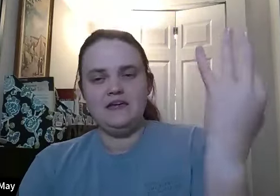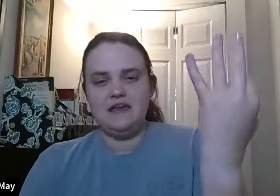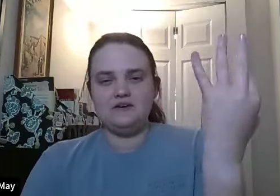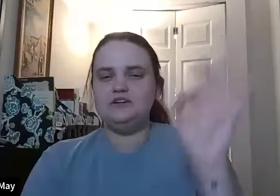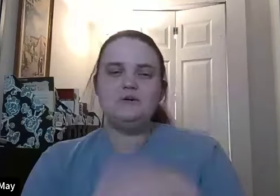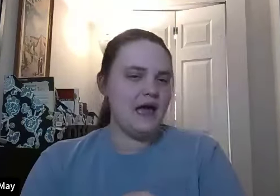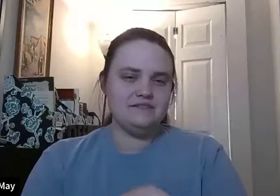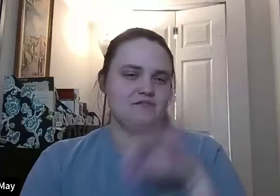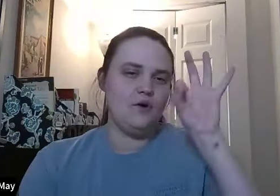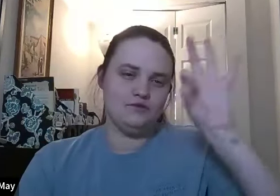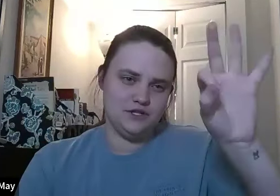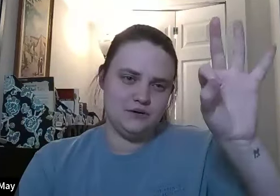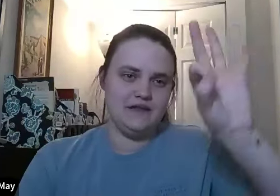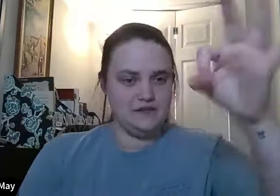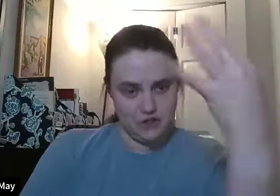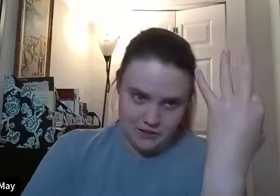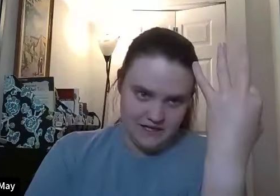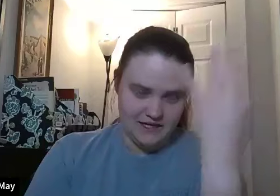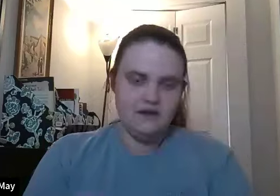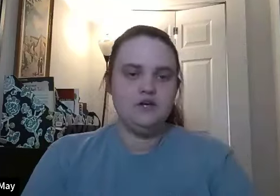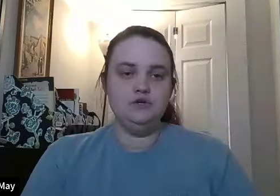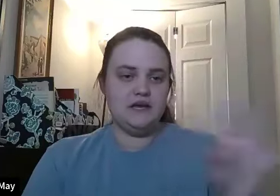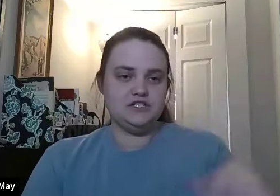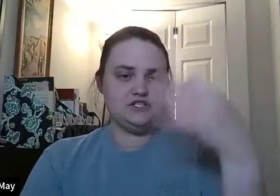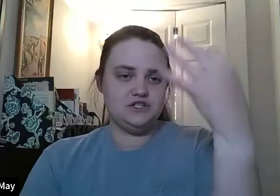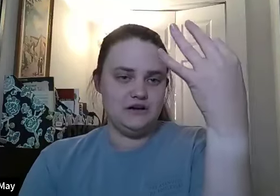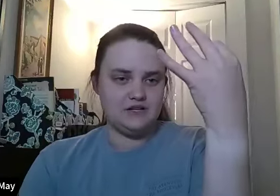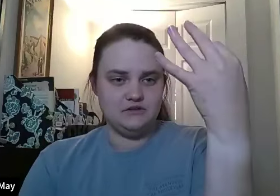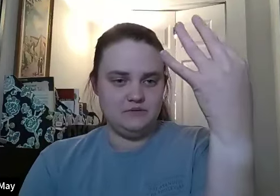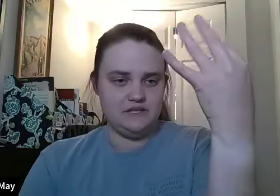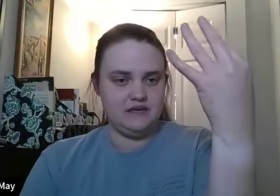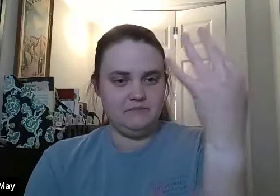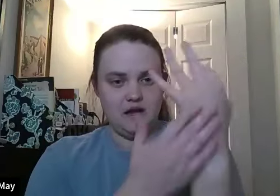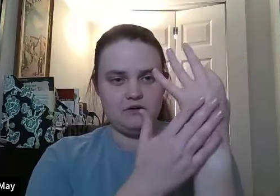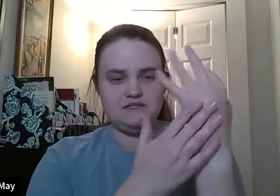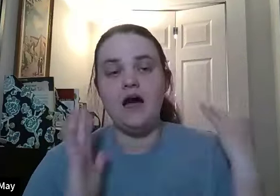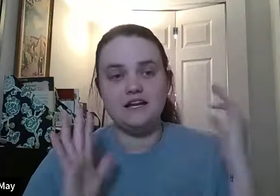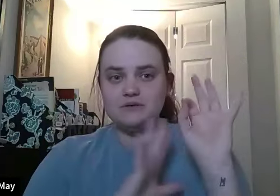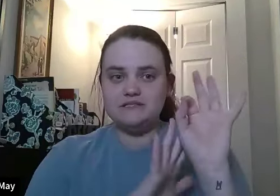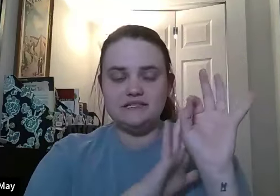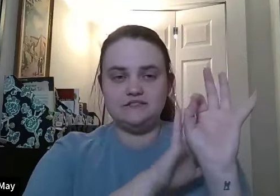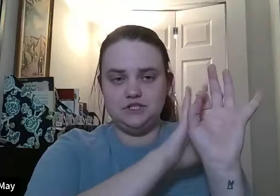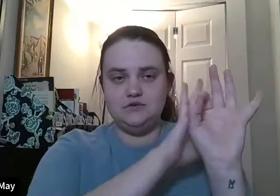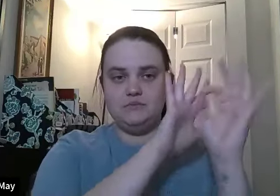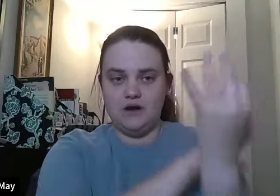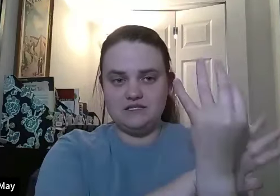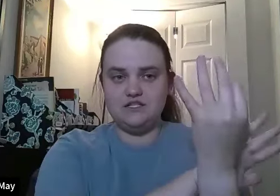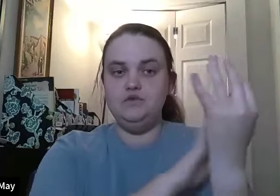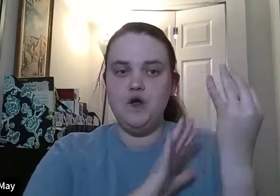Now, you don't have to do the whole showing and then turning it. You can just start naturally with like it backwards. I just always like to show the process so you know